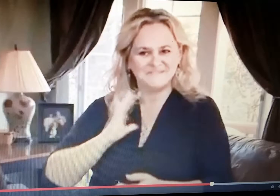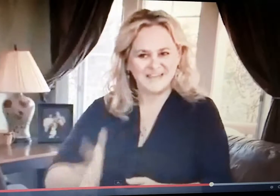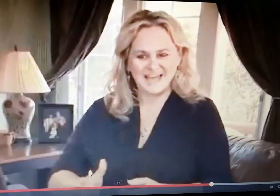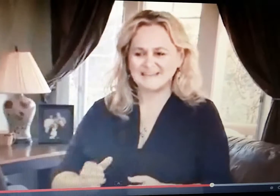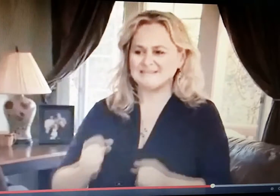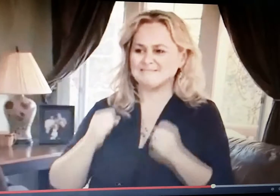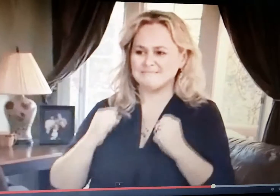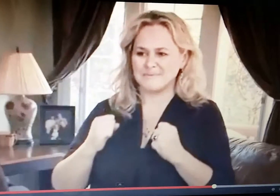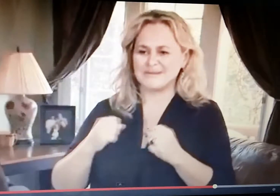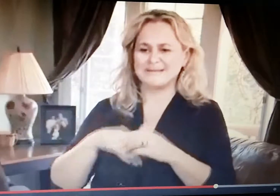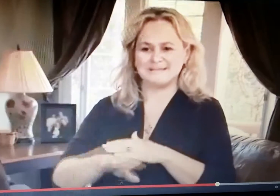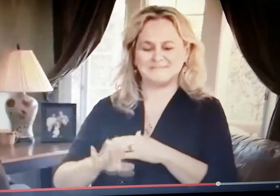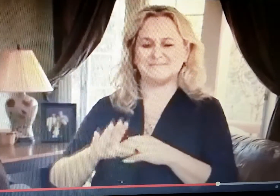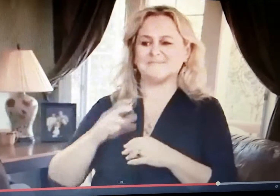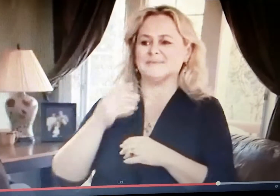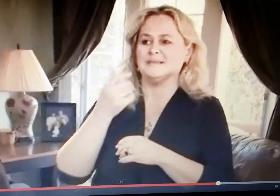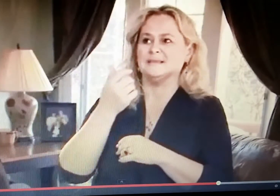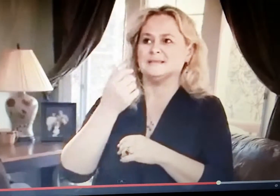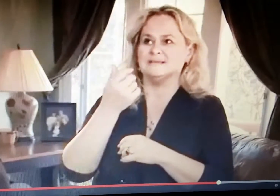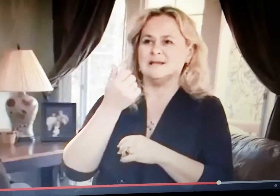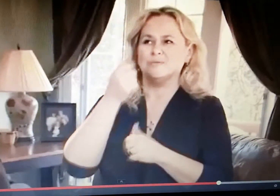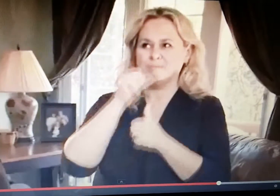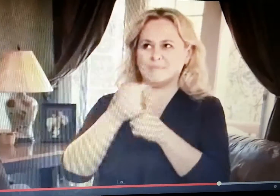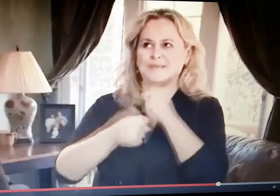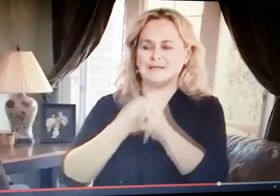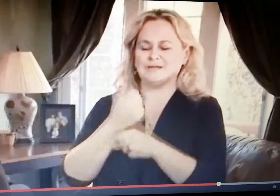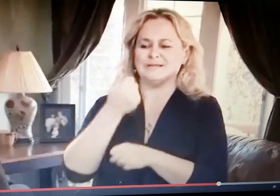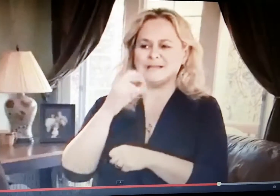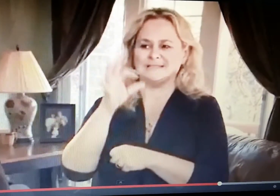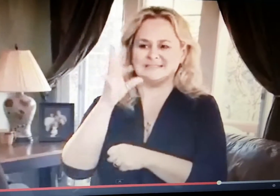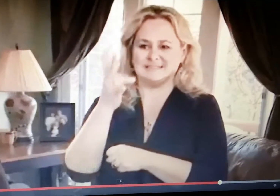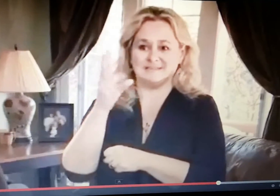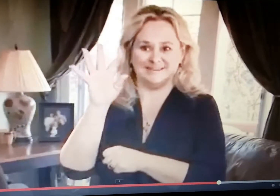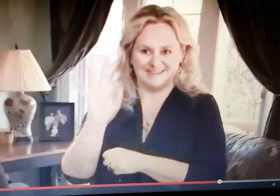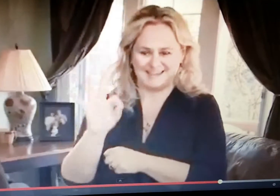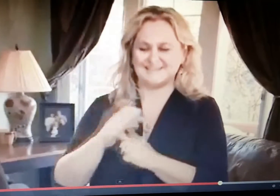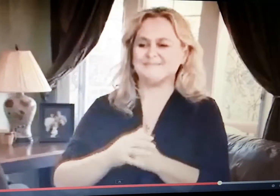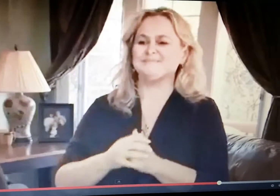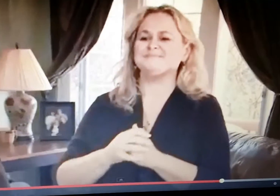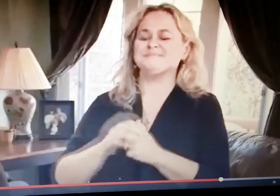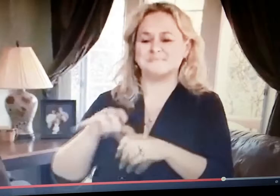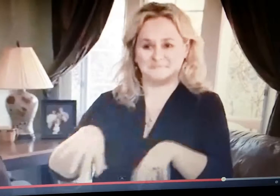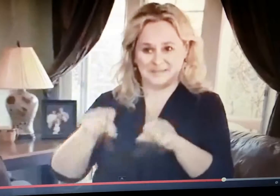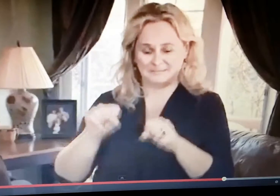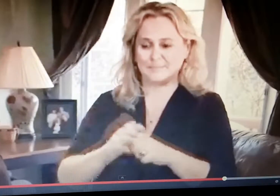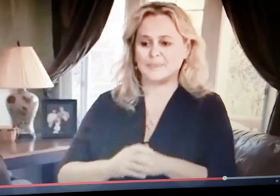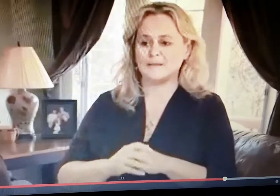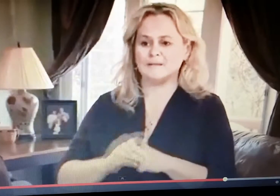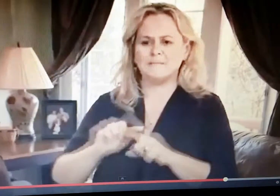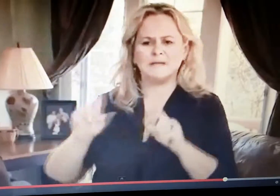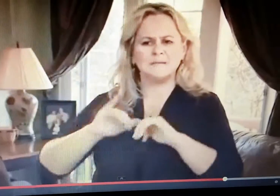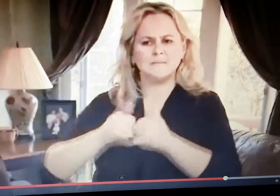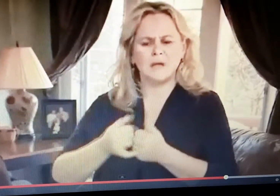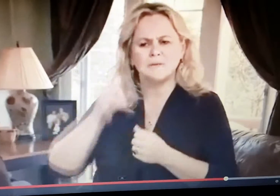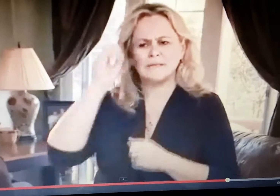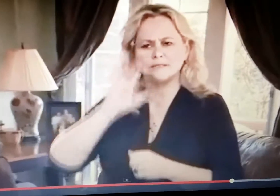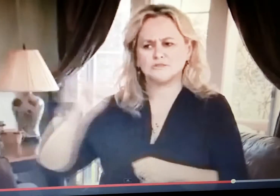thought, what can I do? So then I thought, well, maybe, I could be that person that draws the blood. So